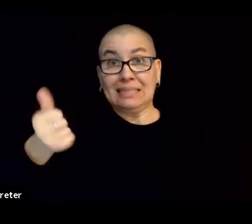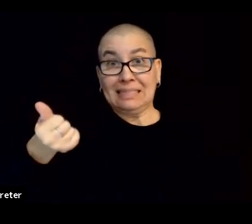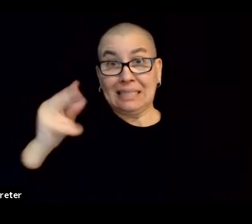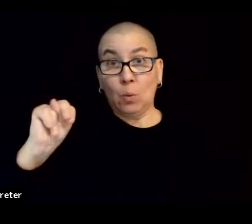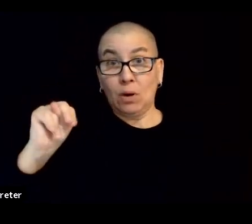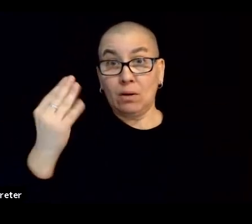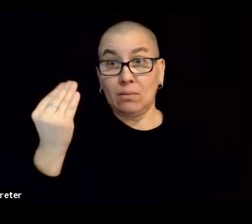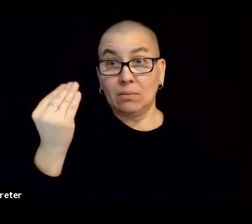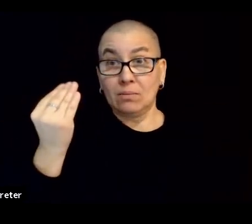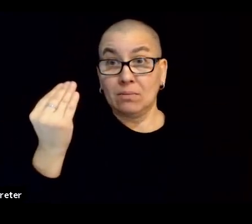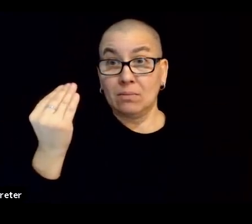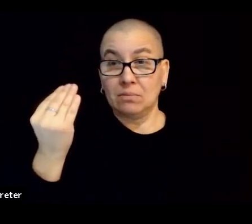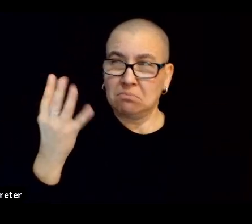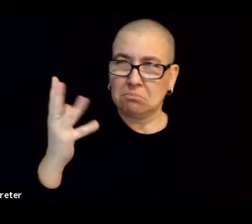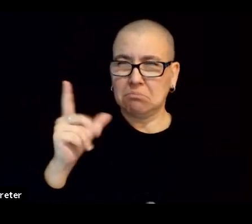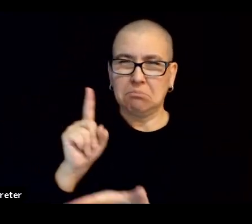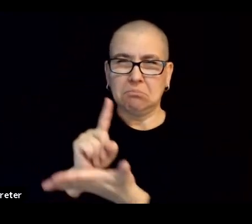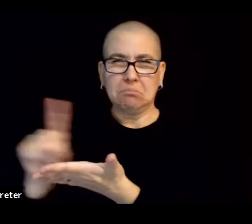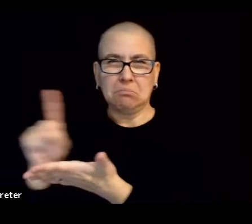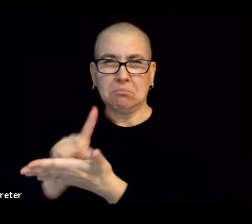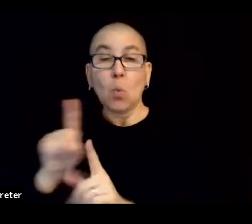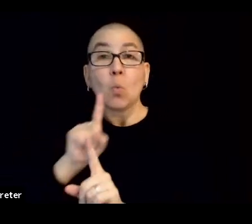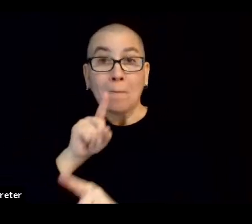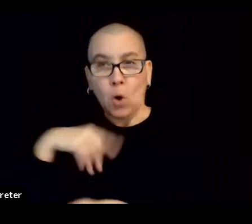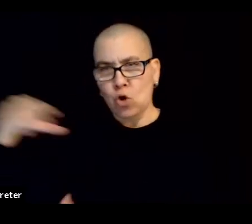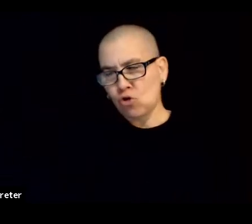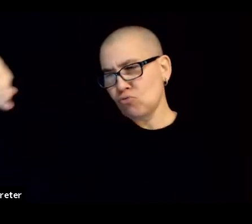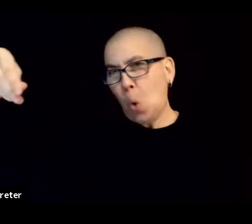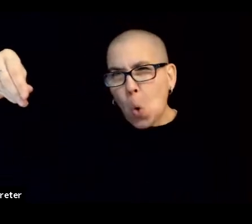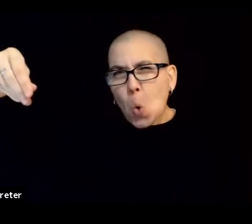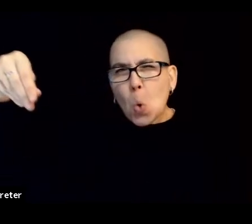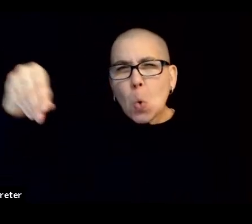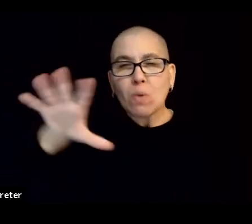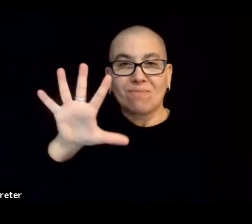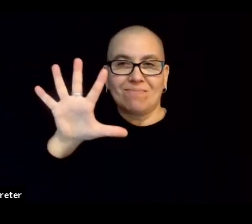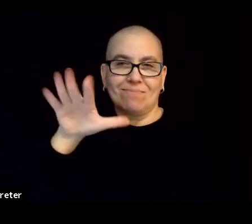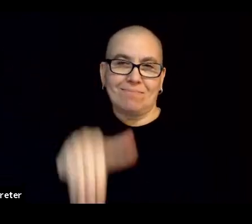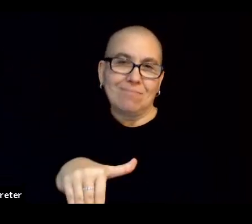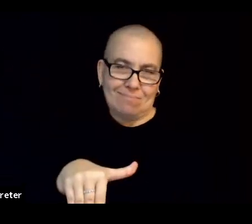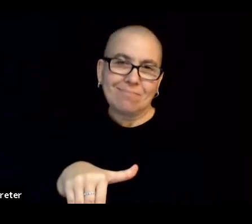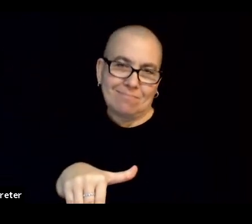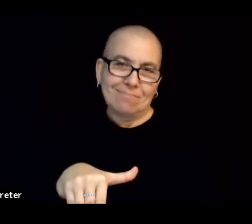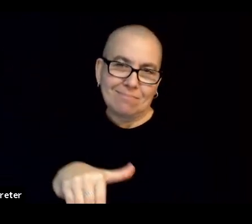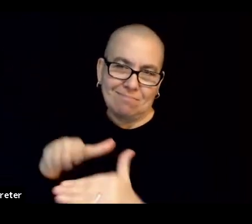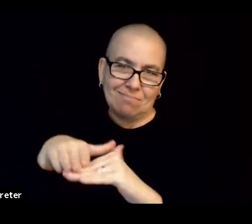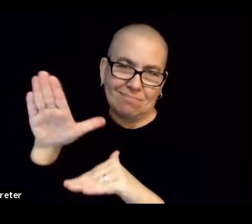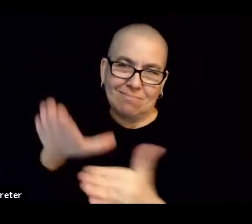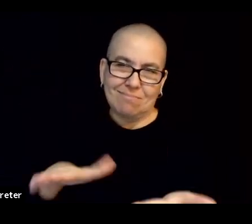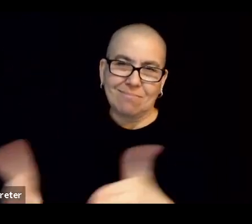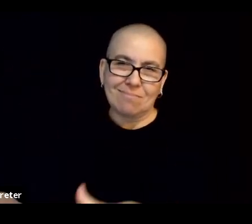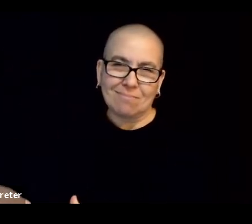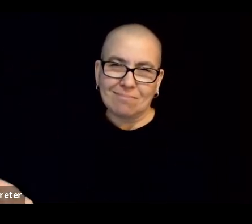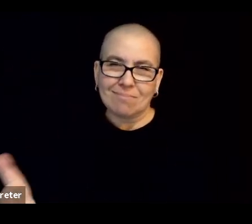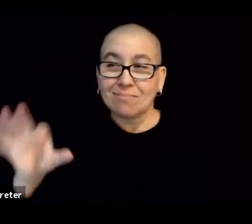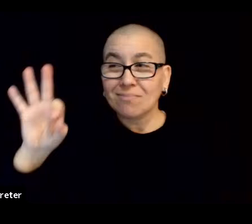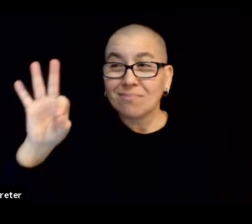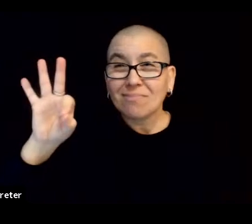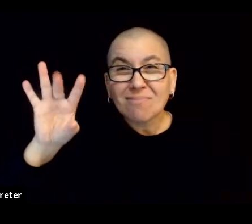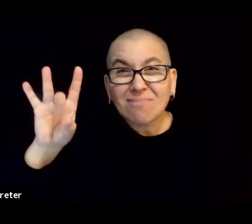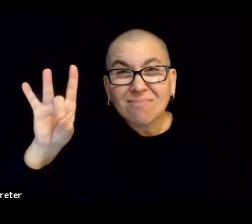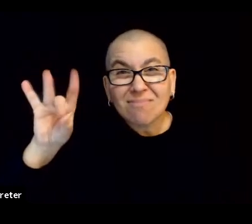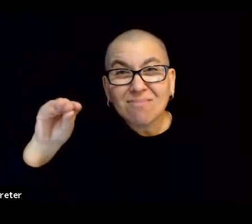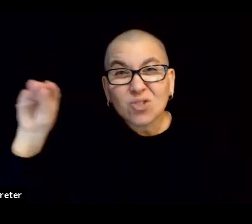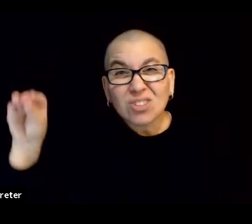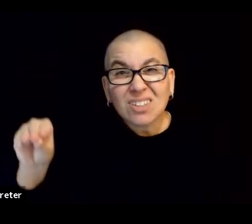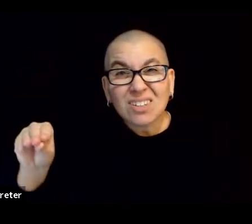that out of 5,696 COVID-related deaths in Minnesota, nearly 98% of those were people 50 years of age and